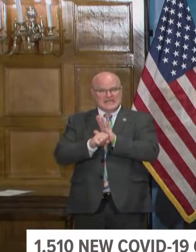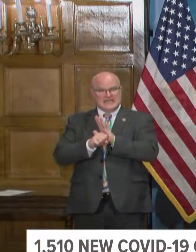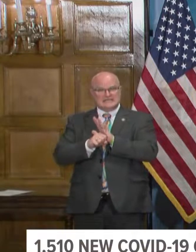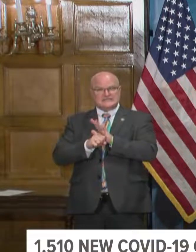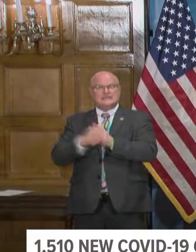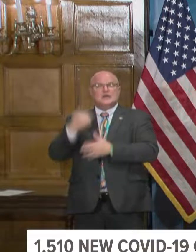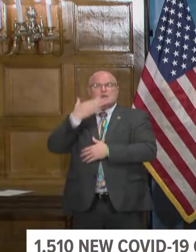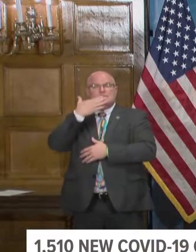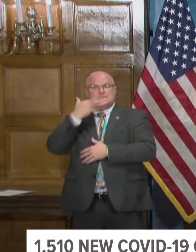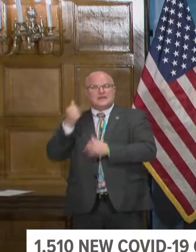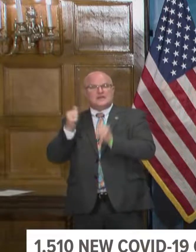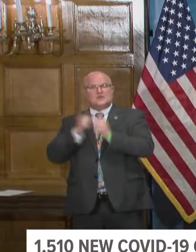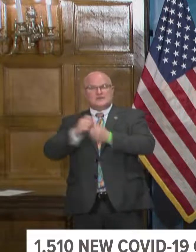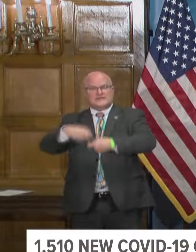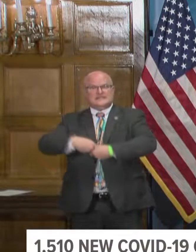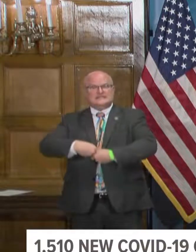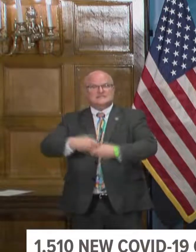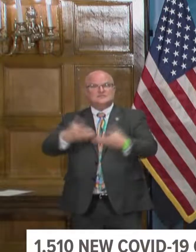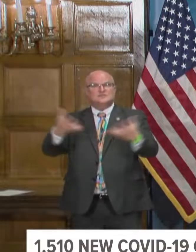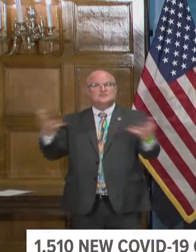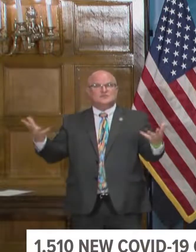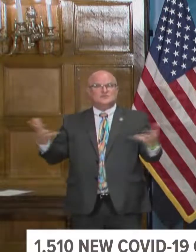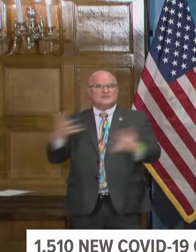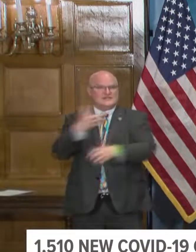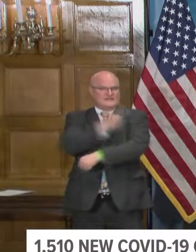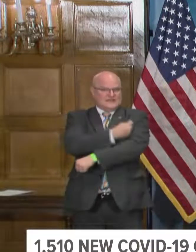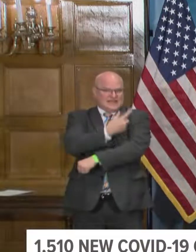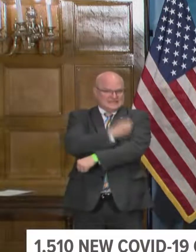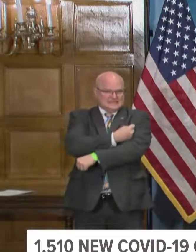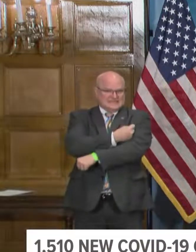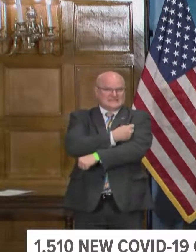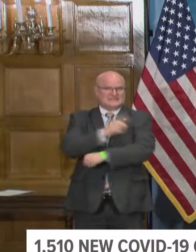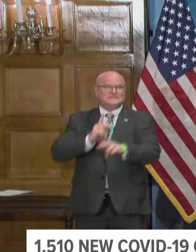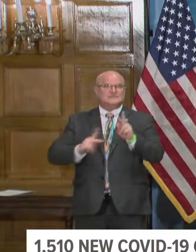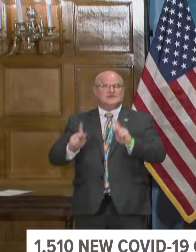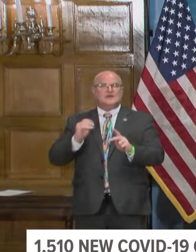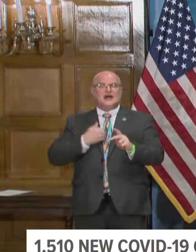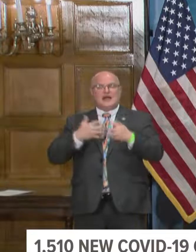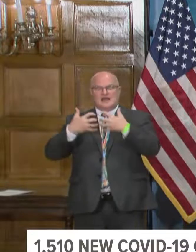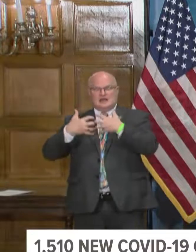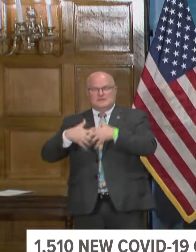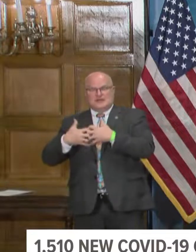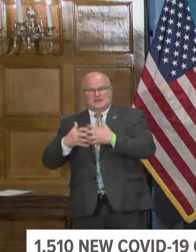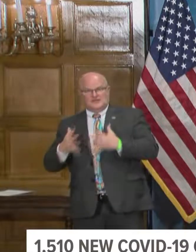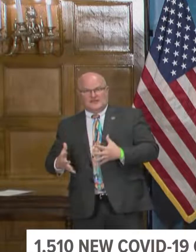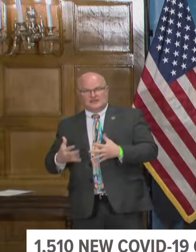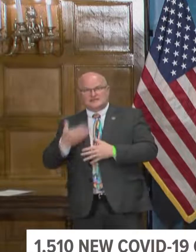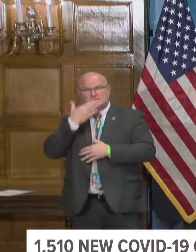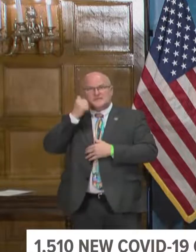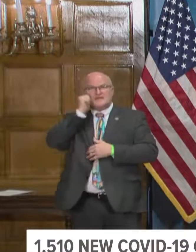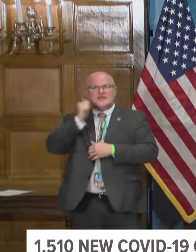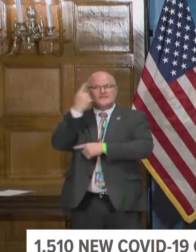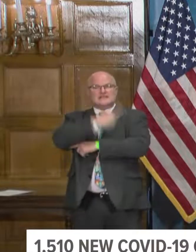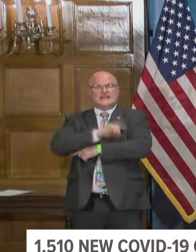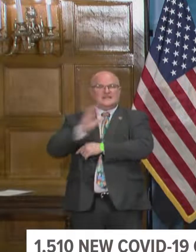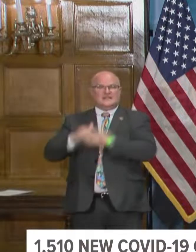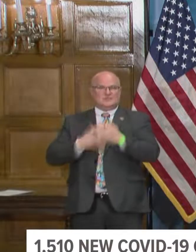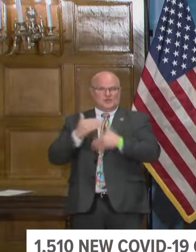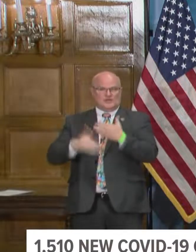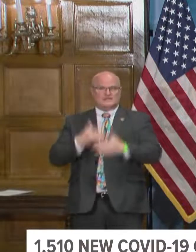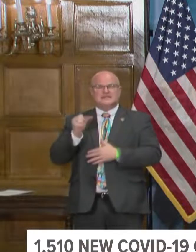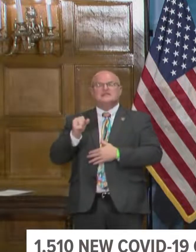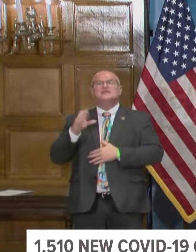the distribution, administration of the vaccine, our manufacturers get better every day on their processes. And